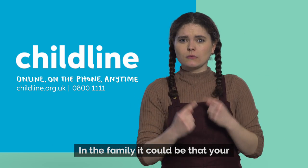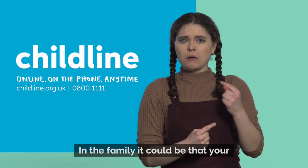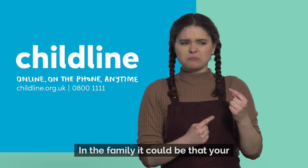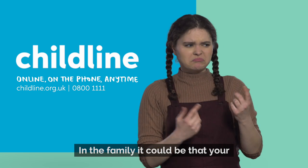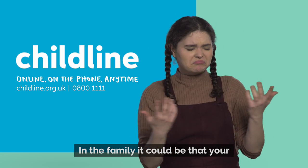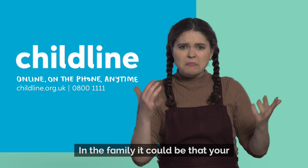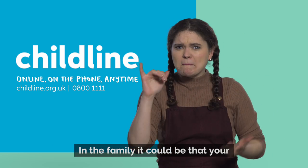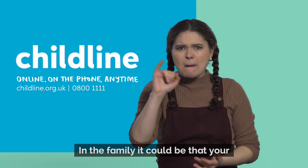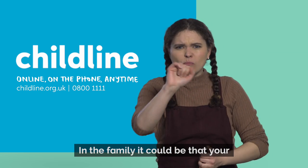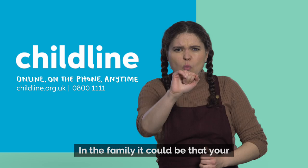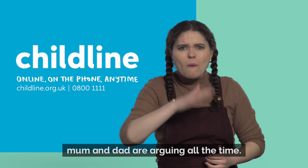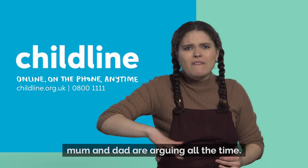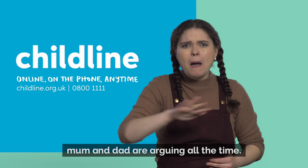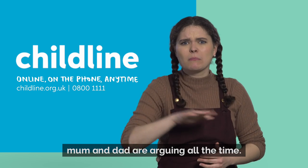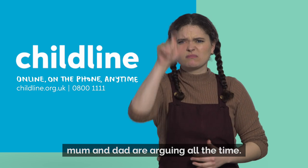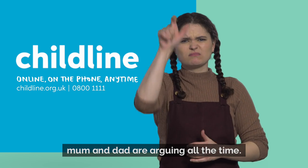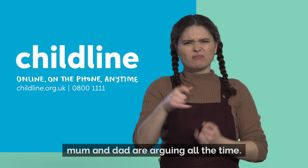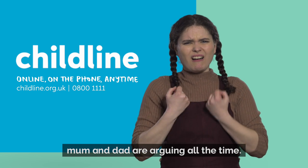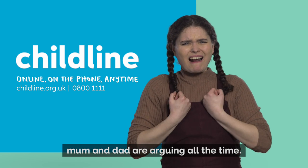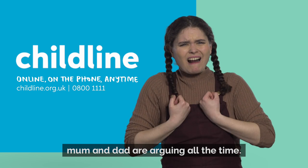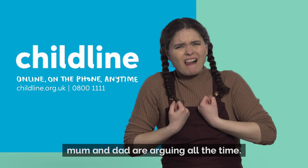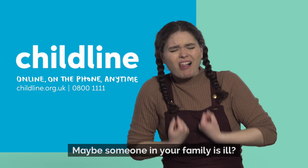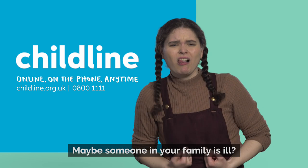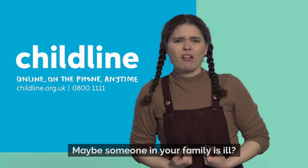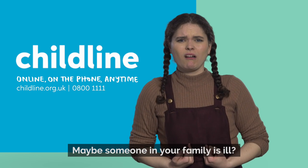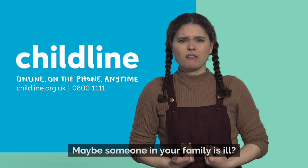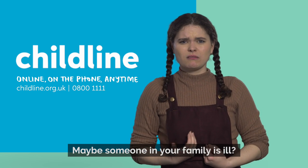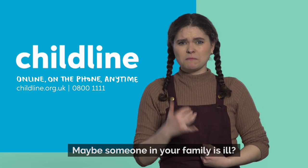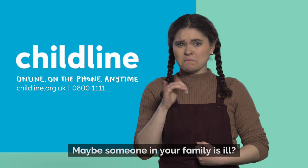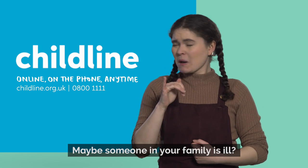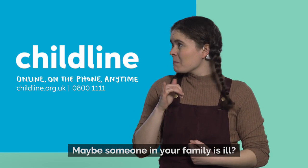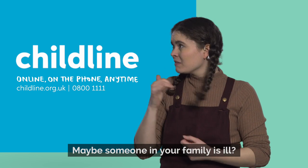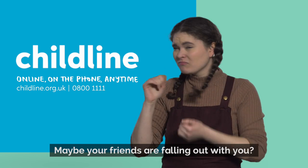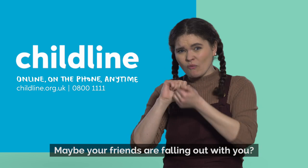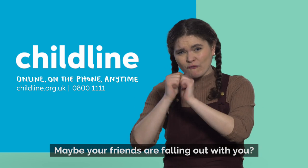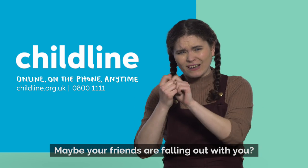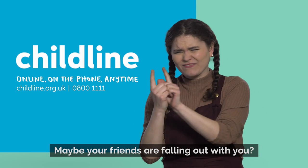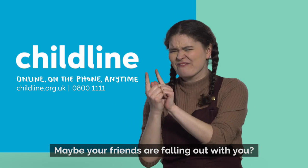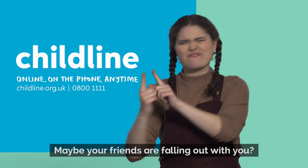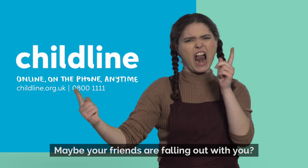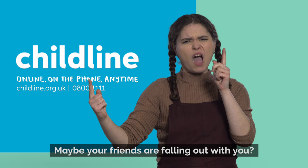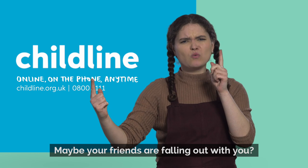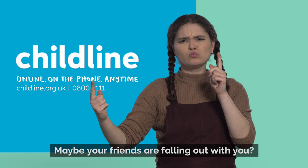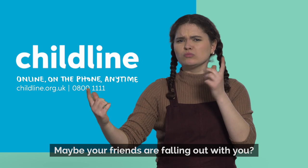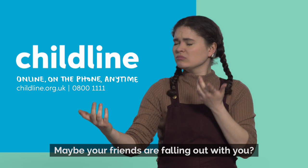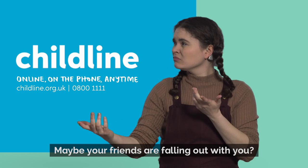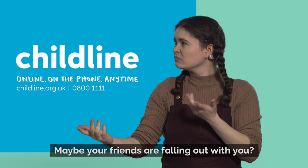the family, it could be that your mum and dad are arguing all the time. Maybe someone in your family is ill. Maybe your friends have fallen out with you.